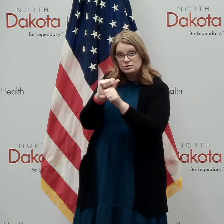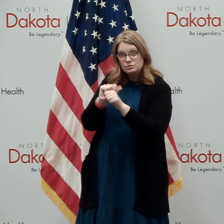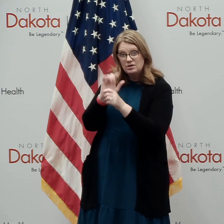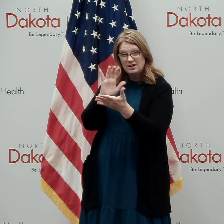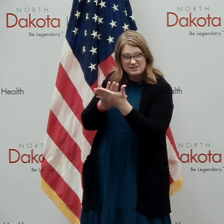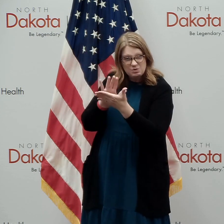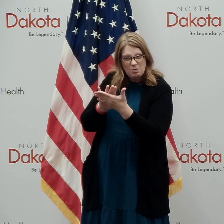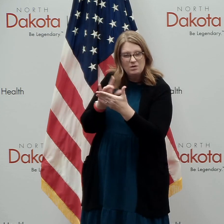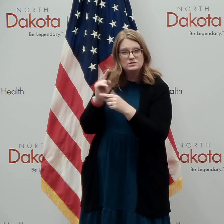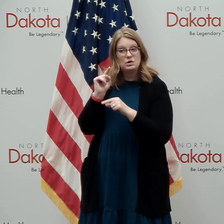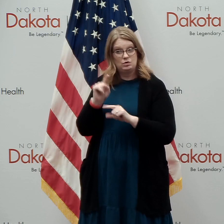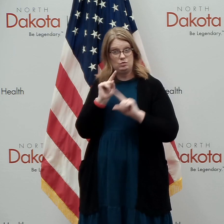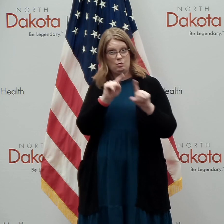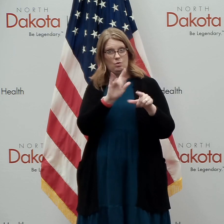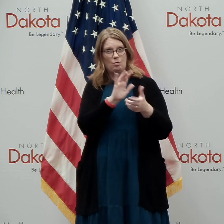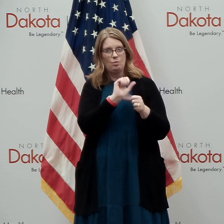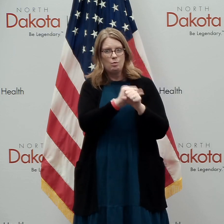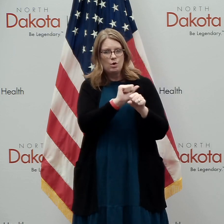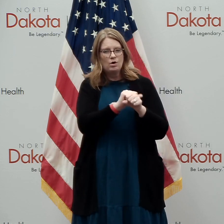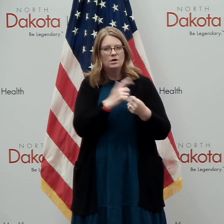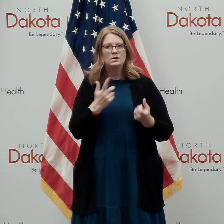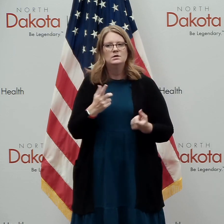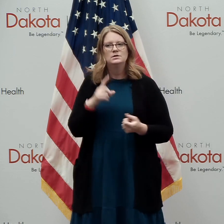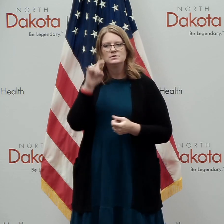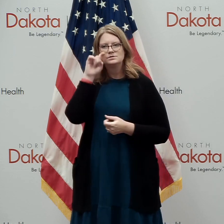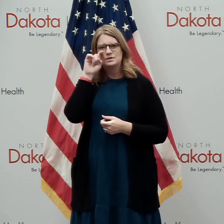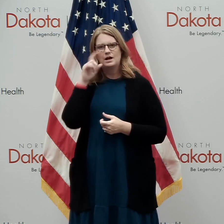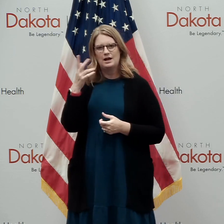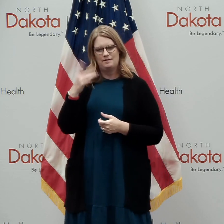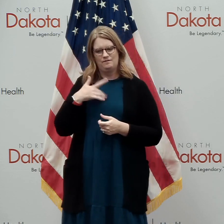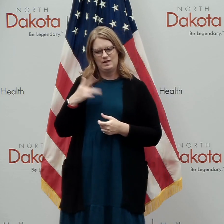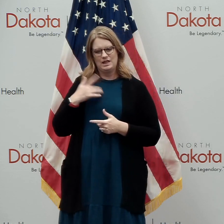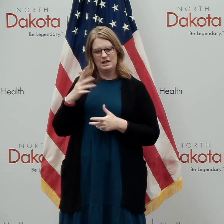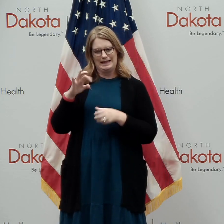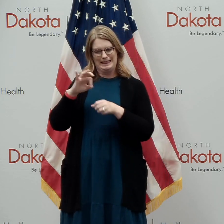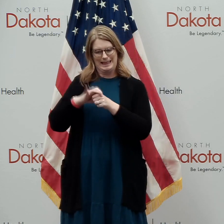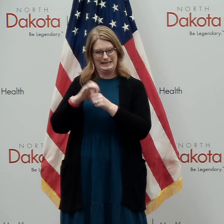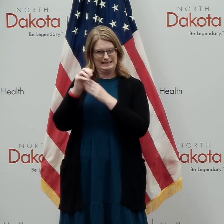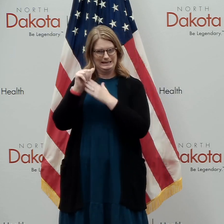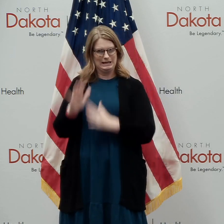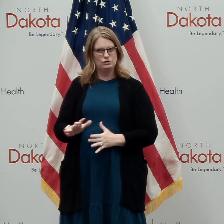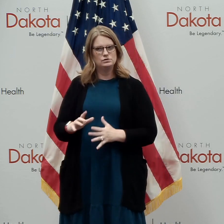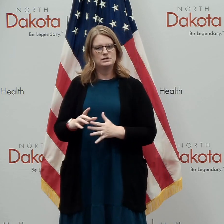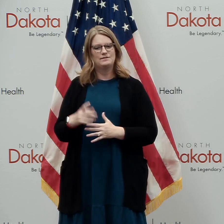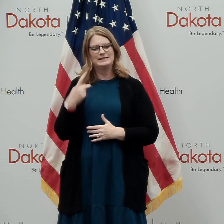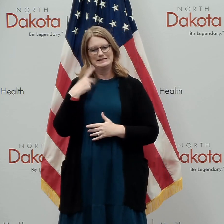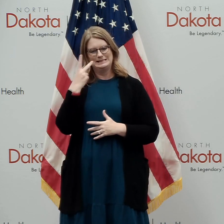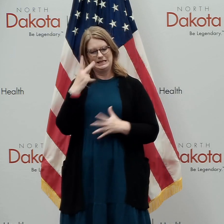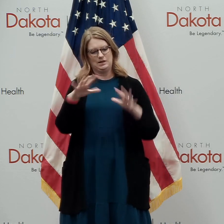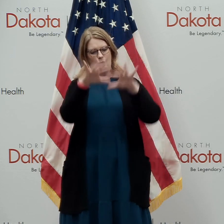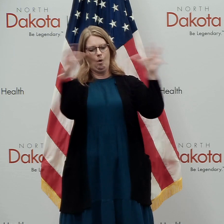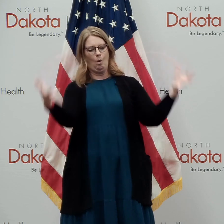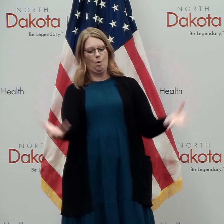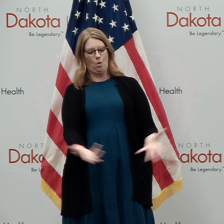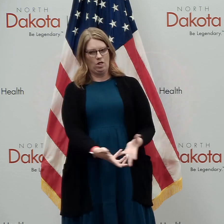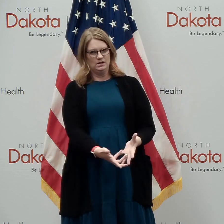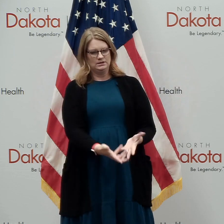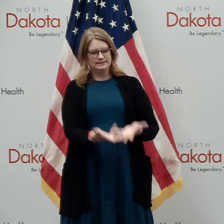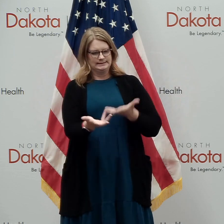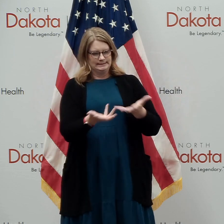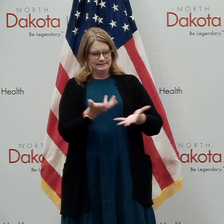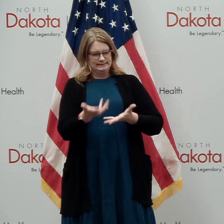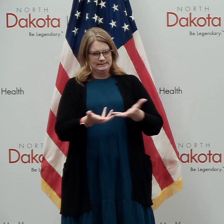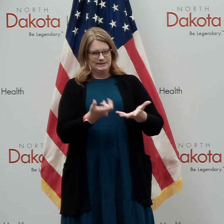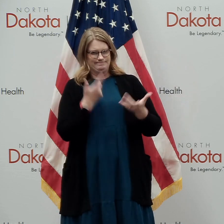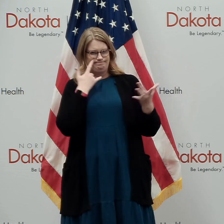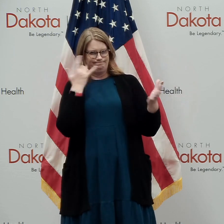I think it's important for elected leaders to be looking holistically at solutions and balancing all the trade-offs, the mental and